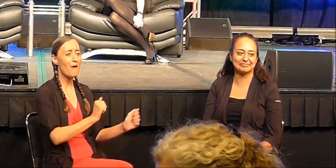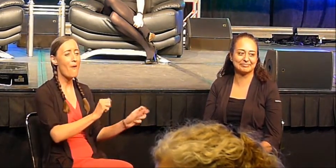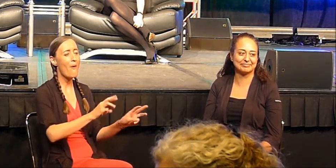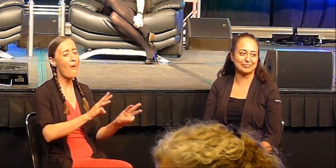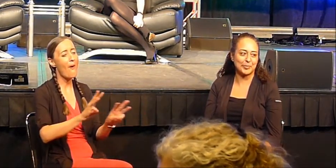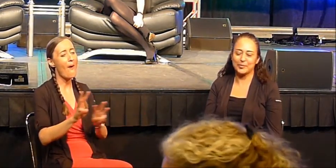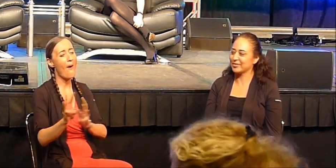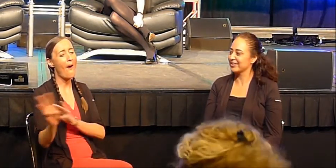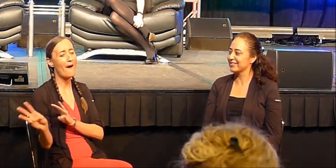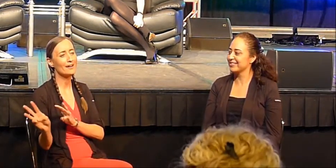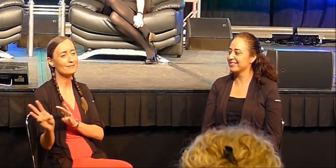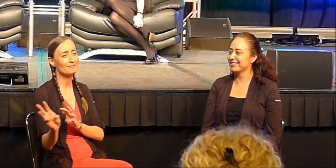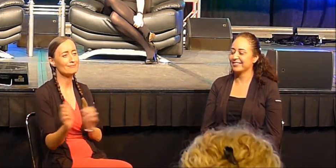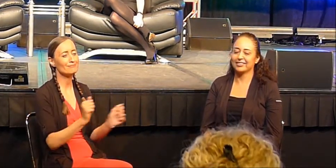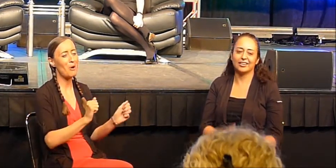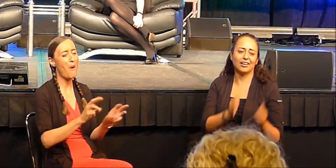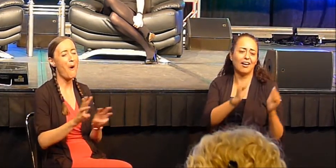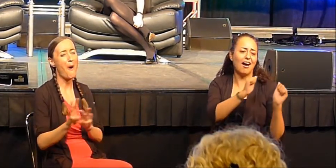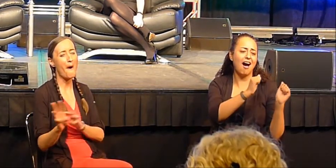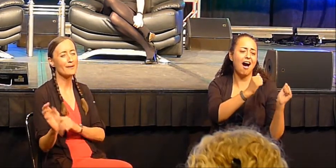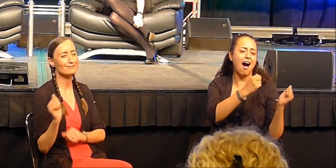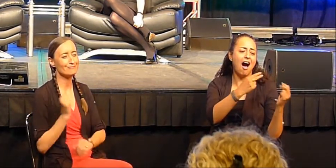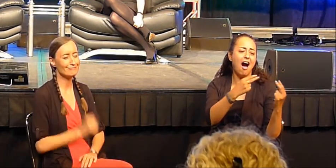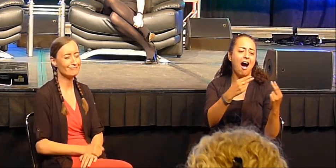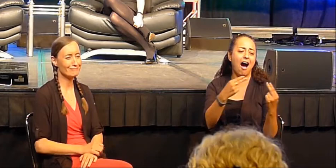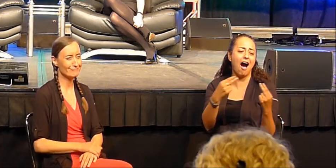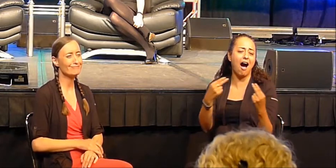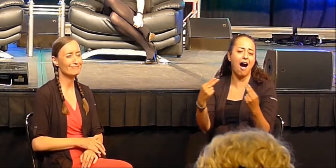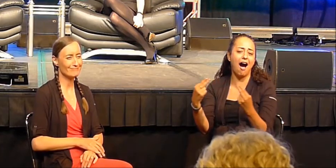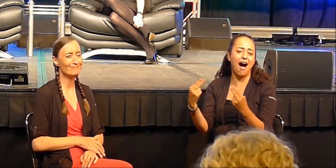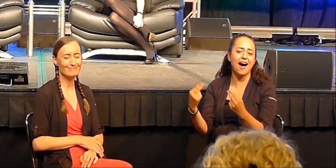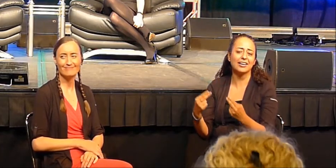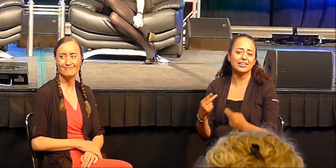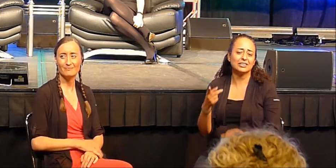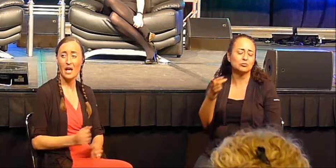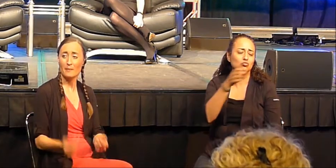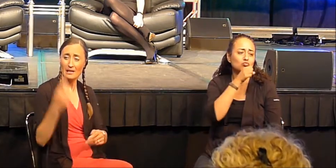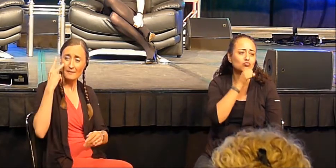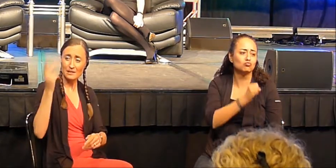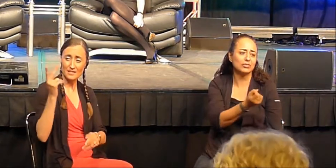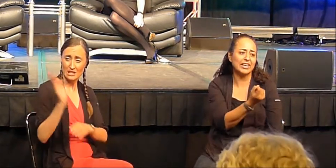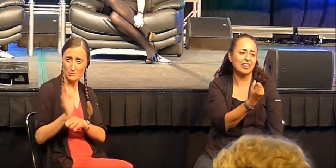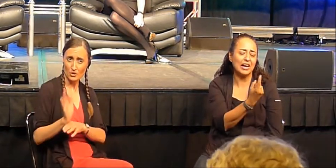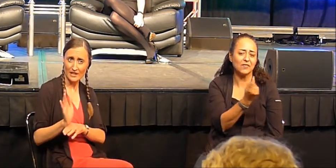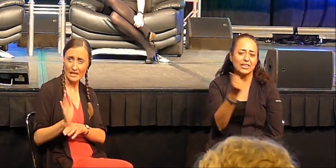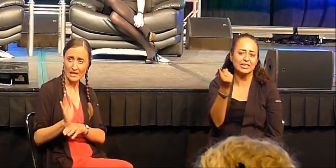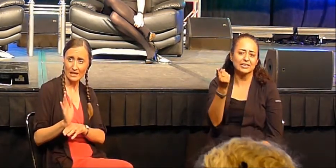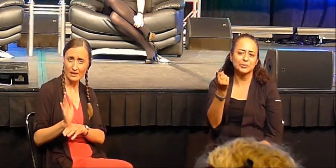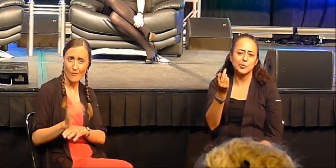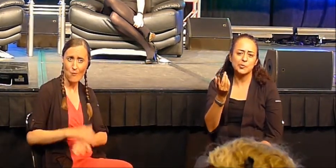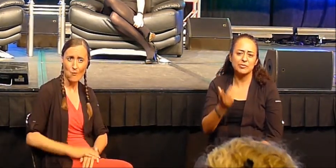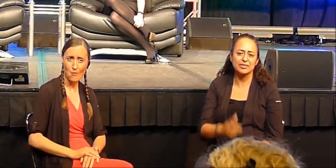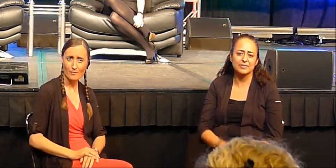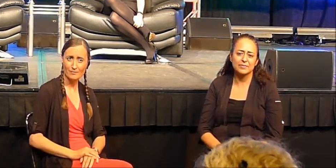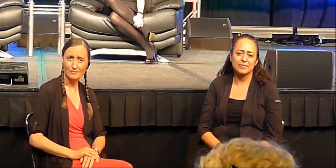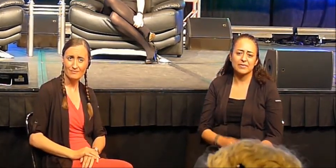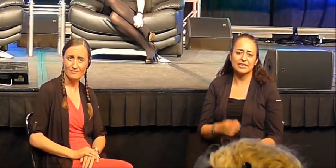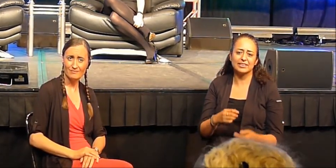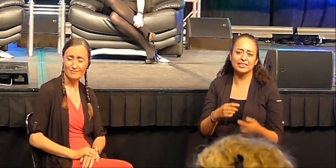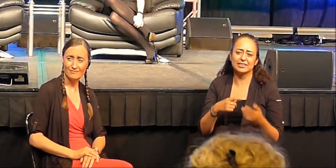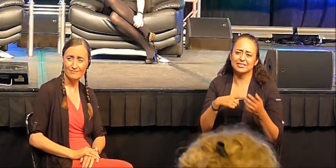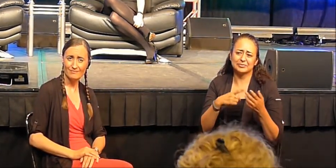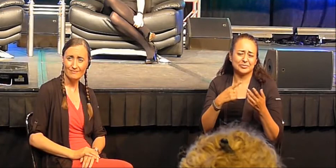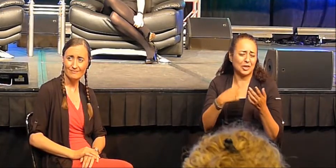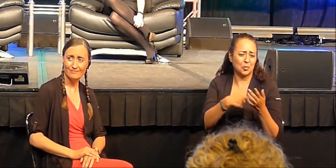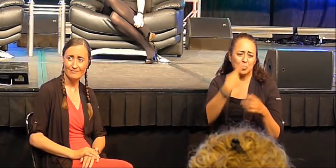Victoria. 11. How many times have you seen the film? Once, but I really love it. That's so sweet. Were you